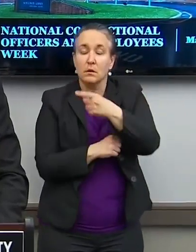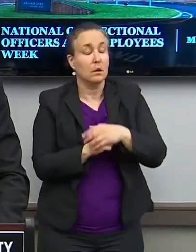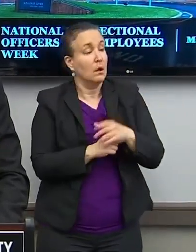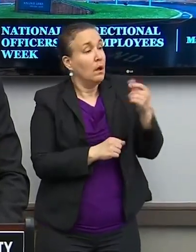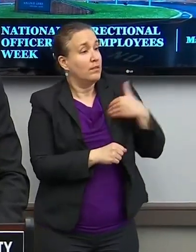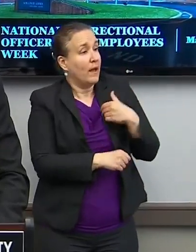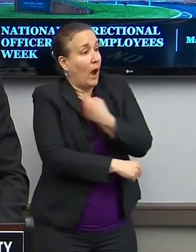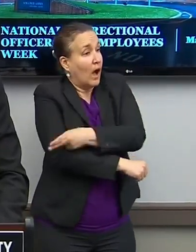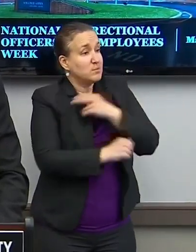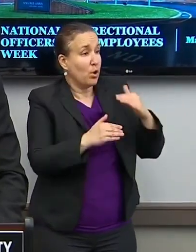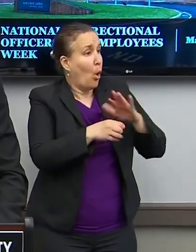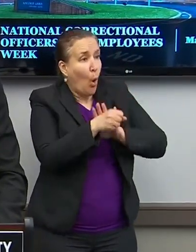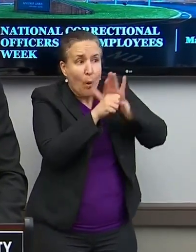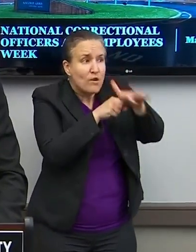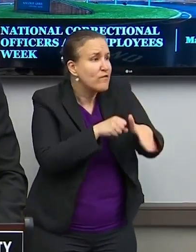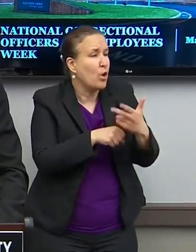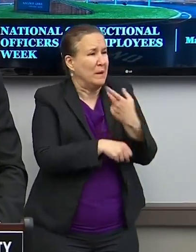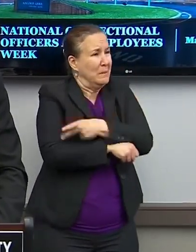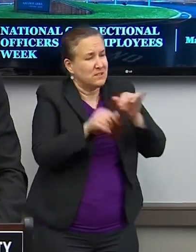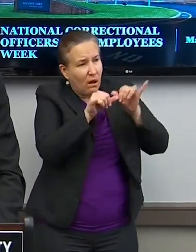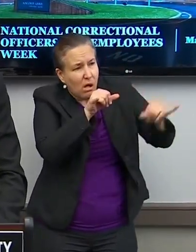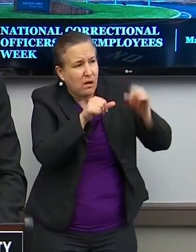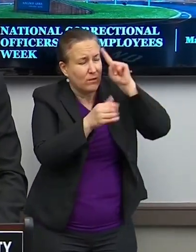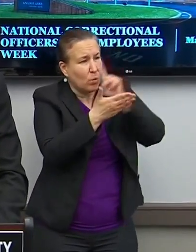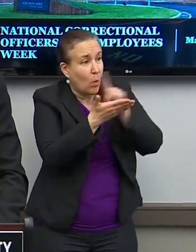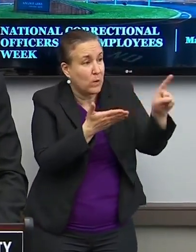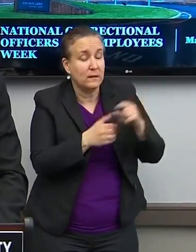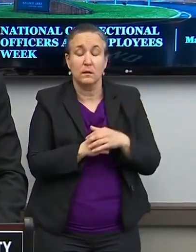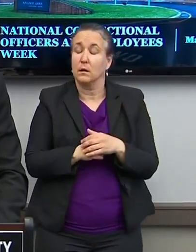had hospital overflow, and they had patients in there for about a week. How many?